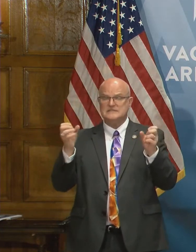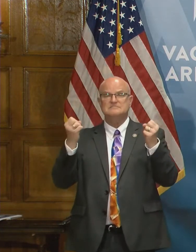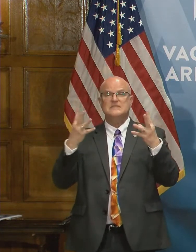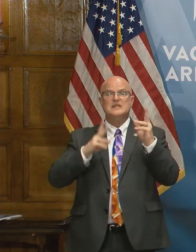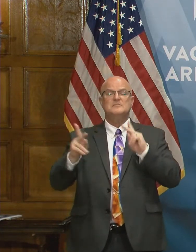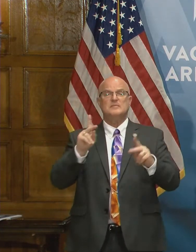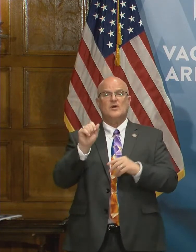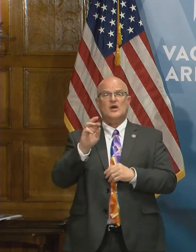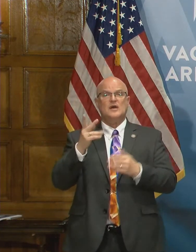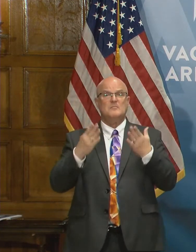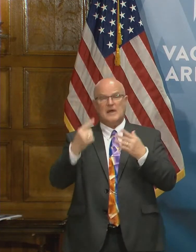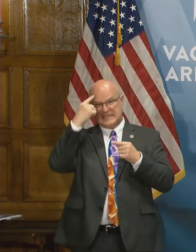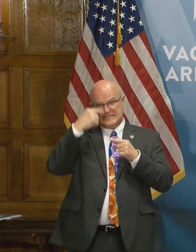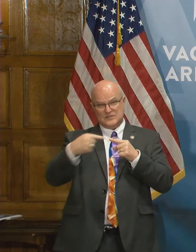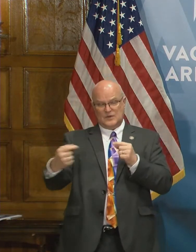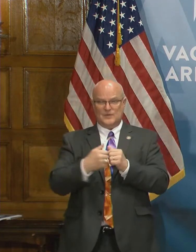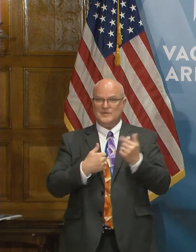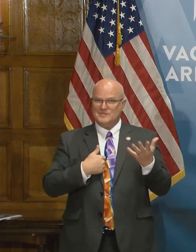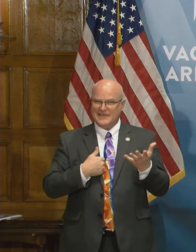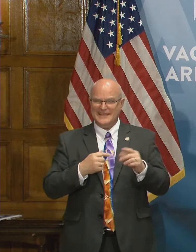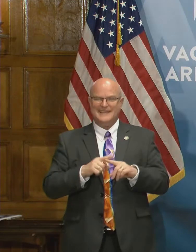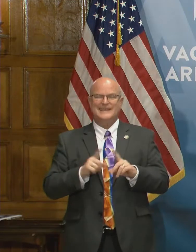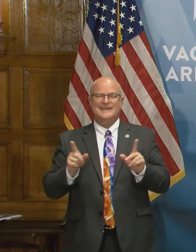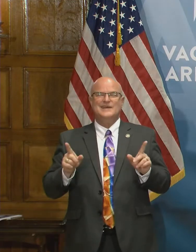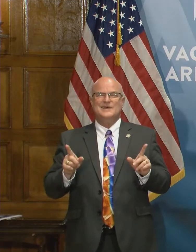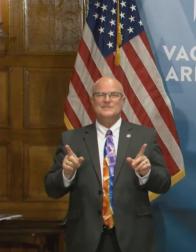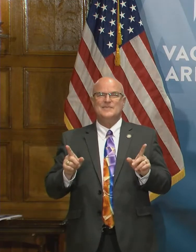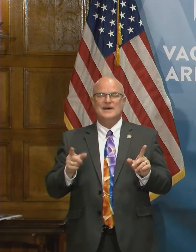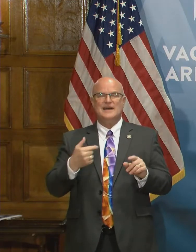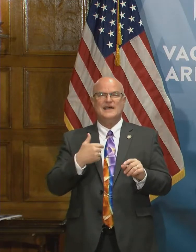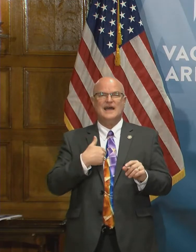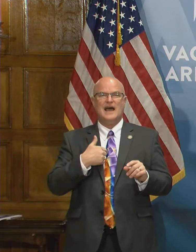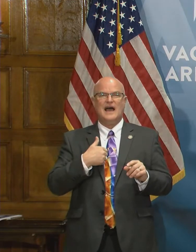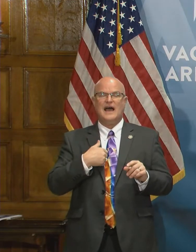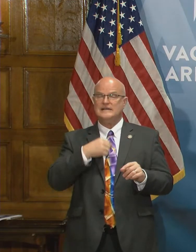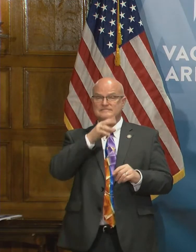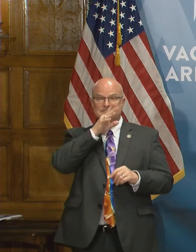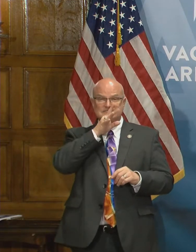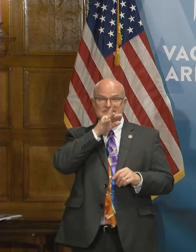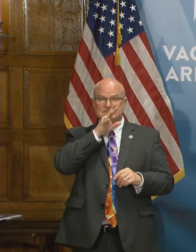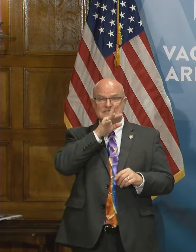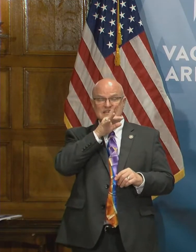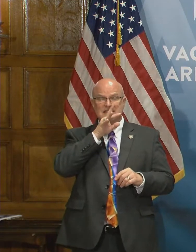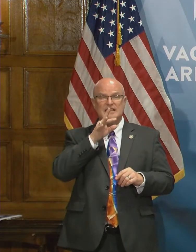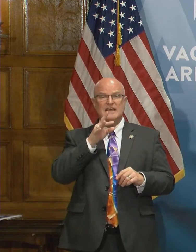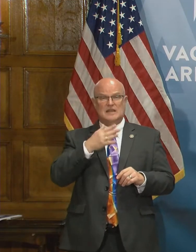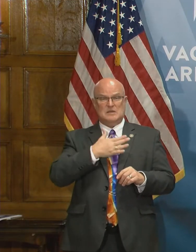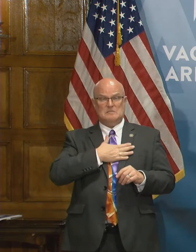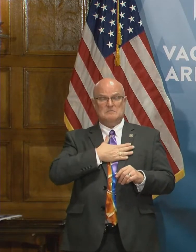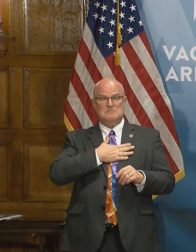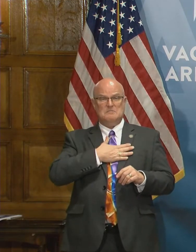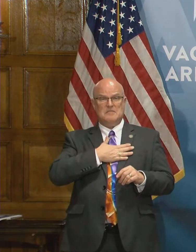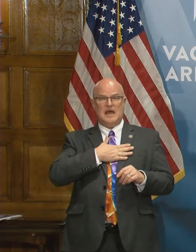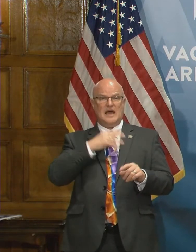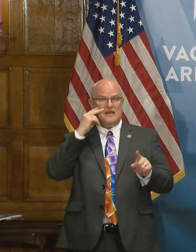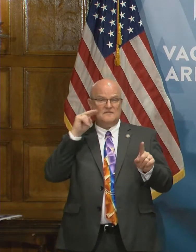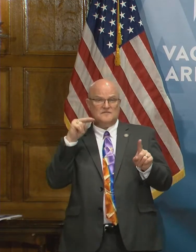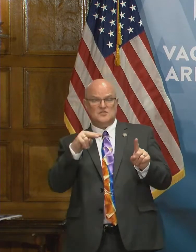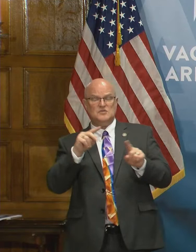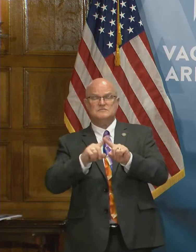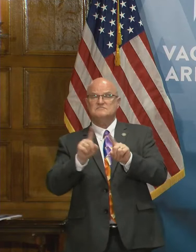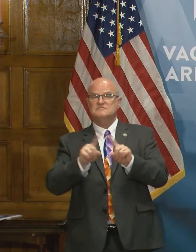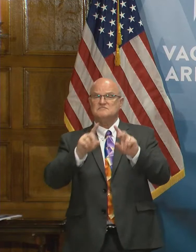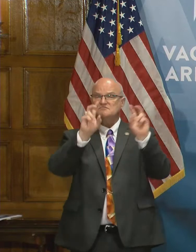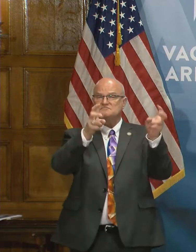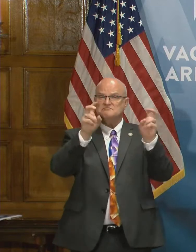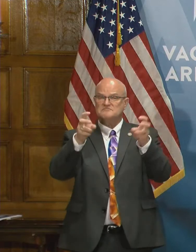people in Arkansas that might disagree with me. I articulate my views on a number of